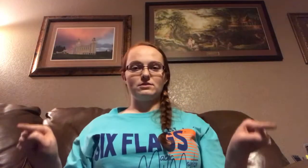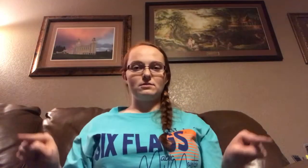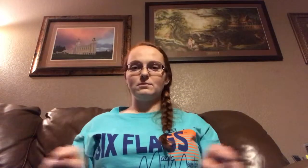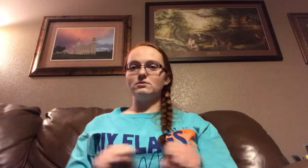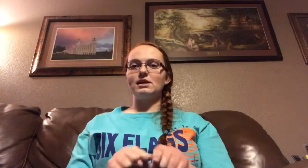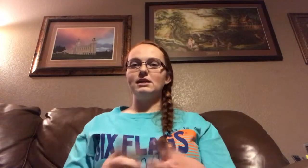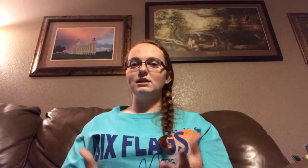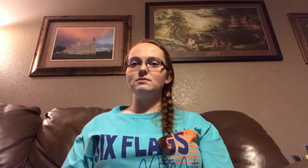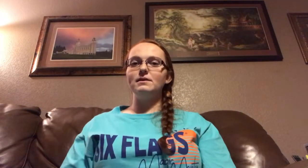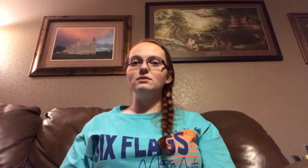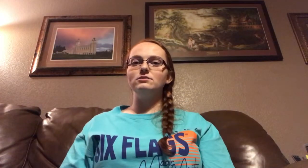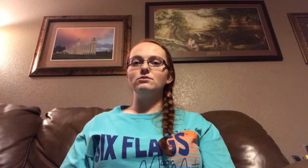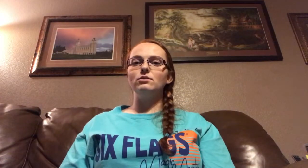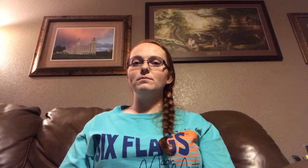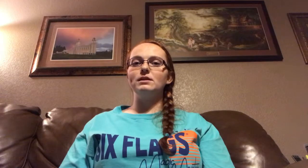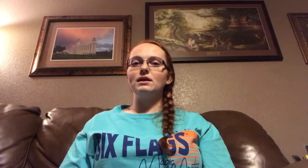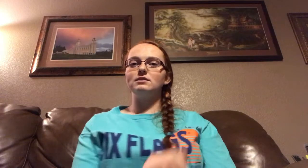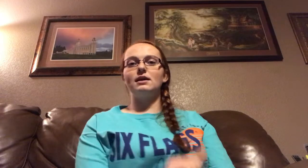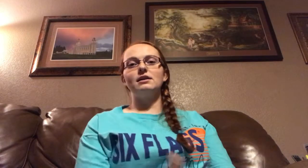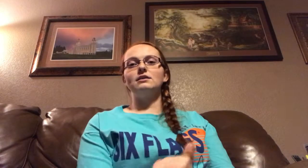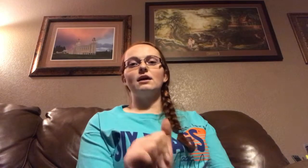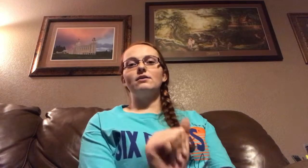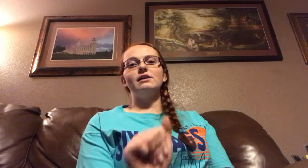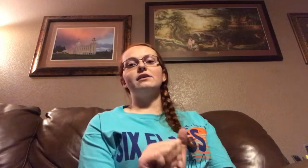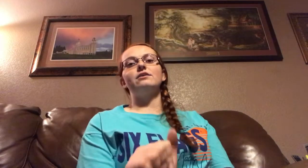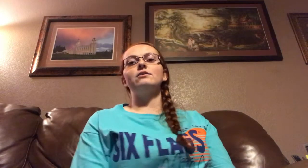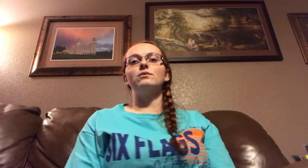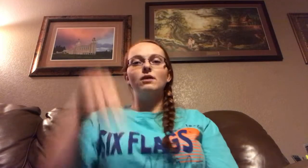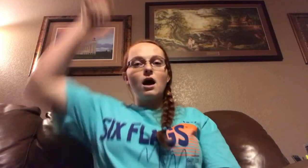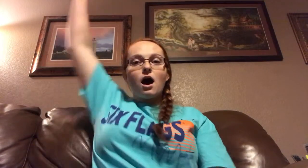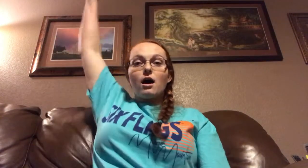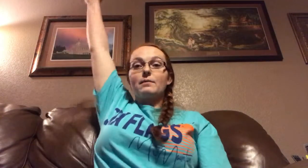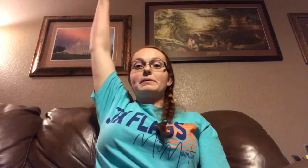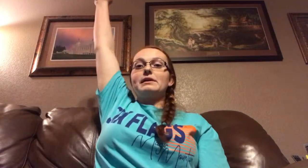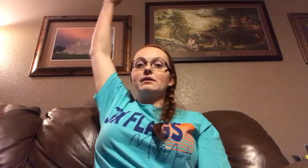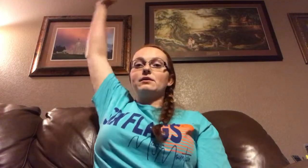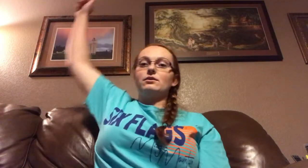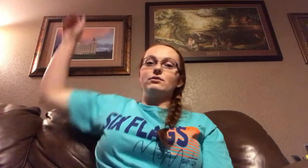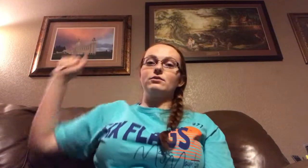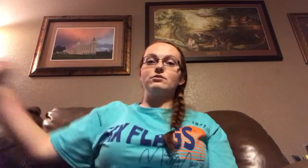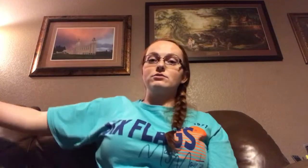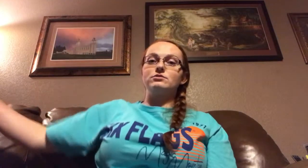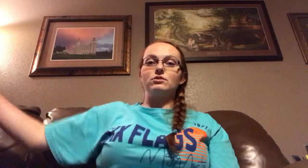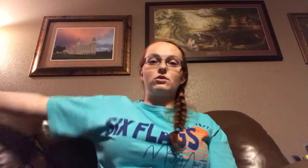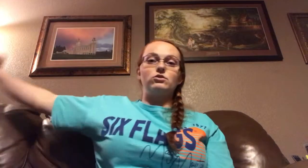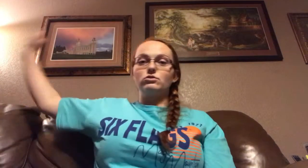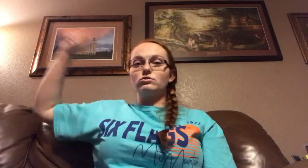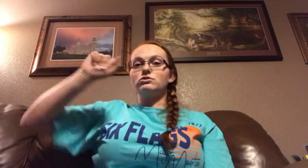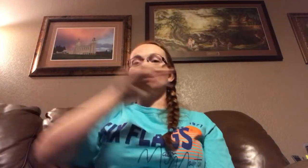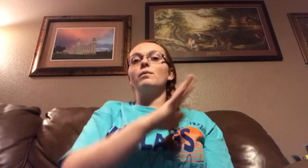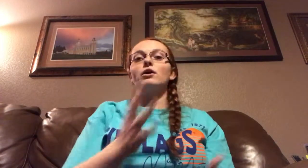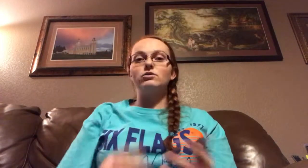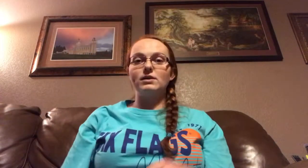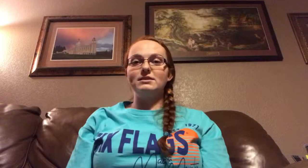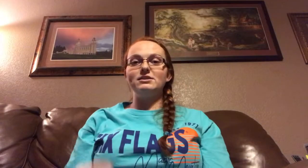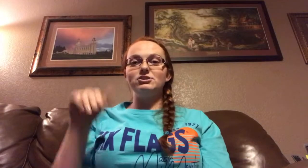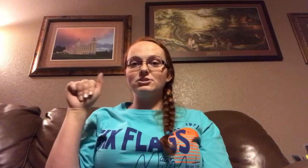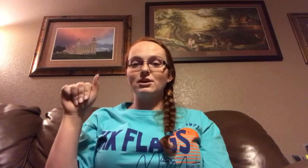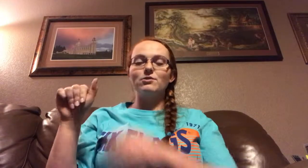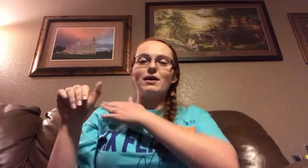invisible signing space, so don't be like signing down here or up here somewhere crazy. Just like right